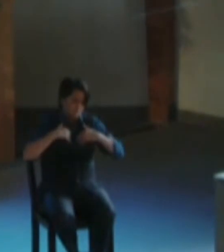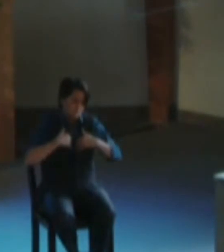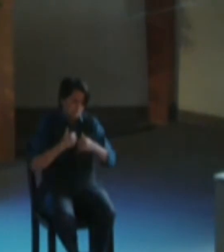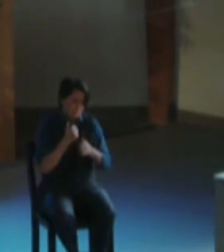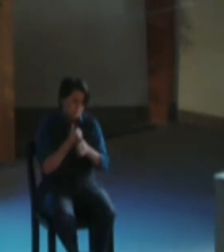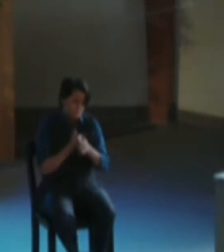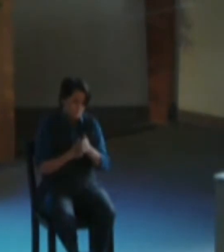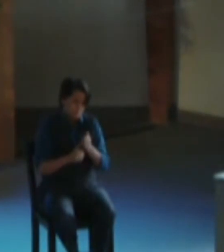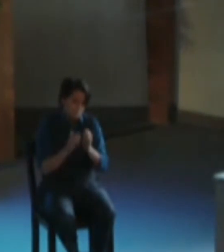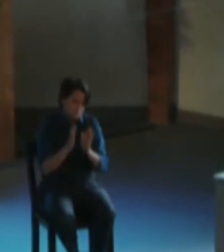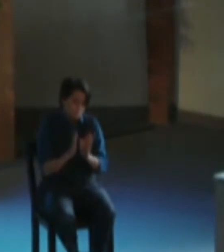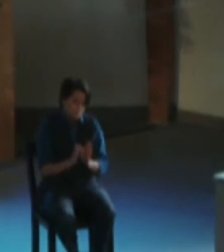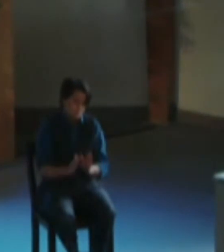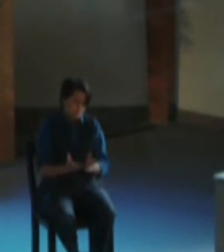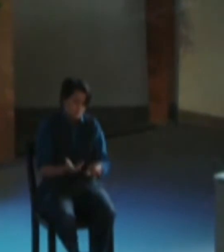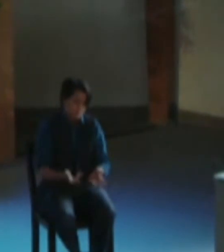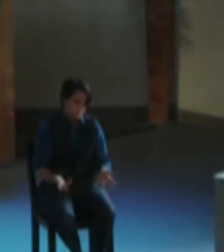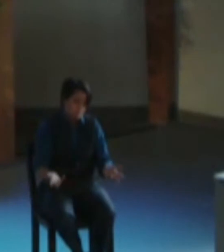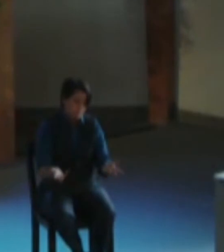individual person here.